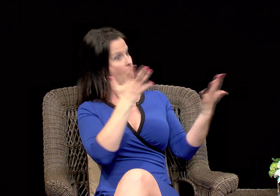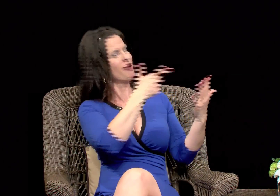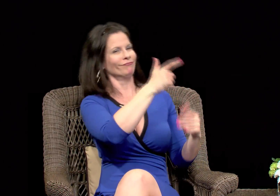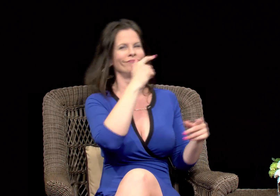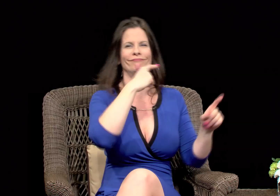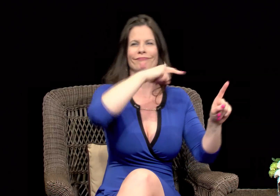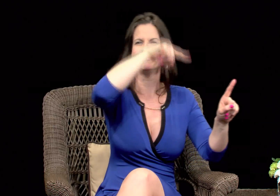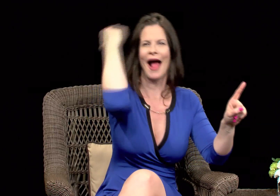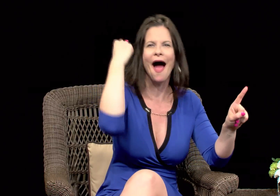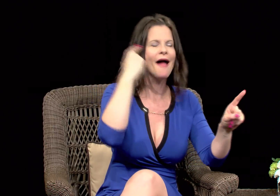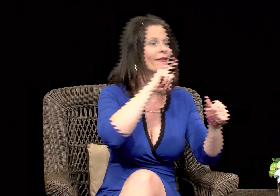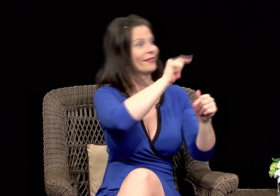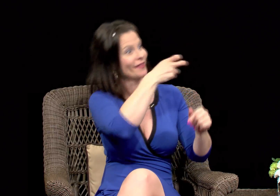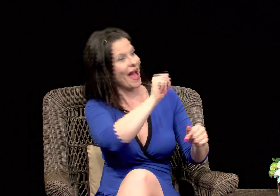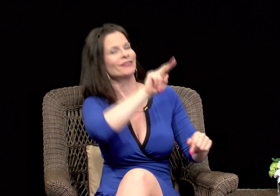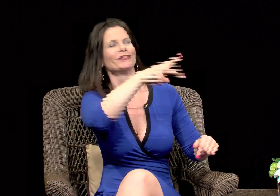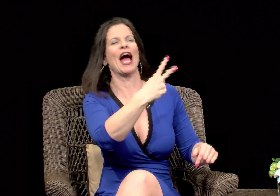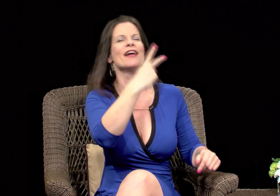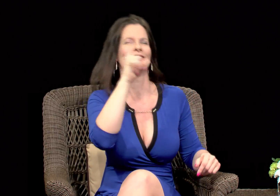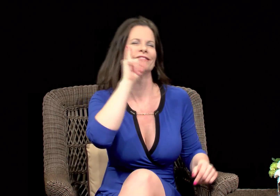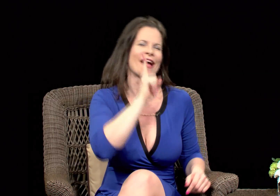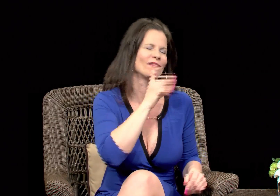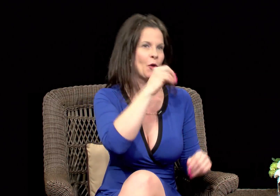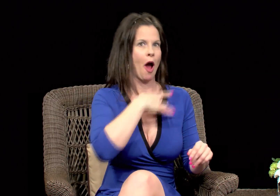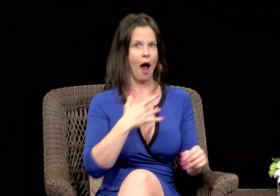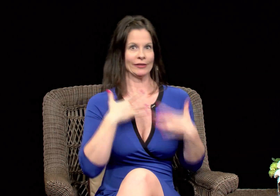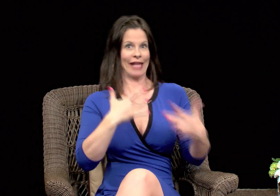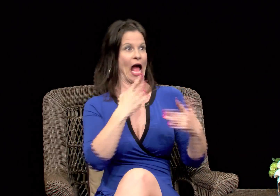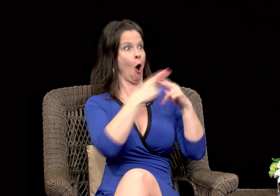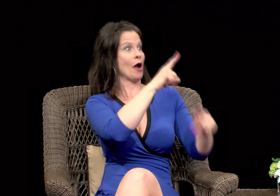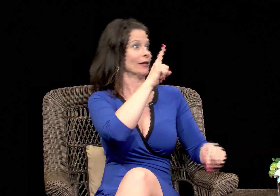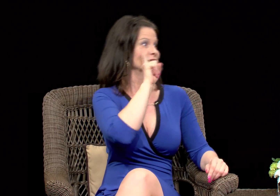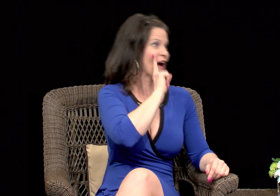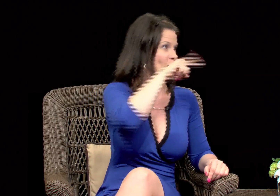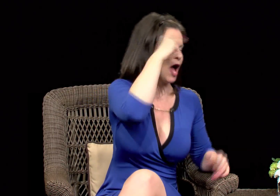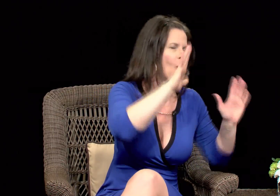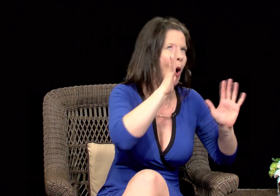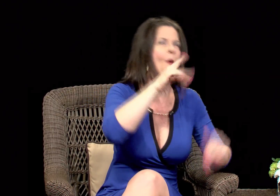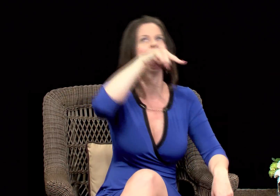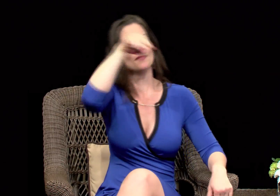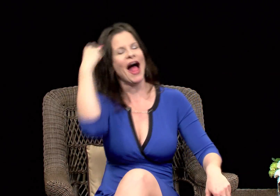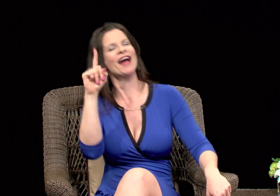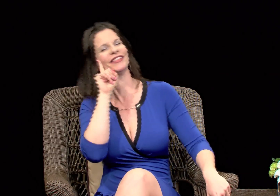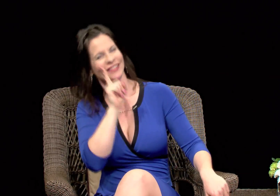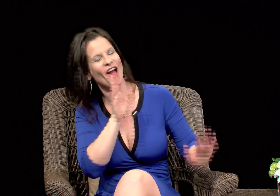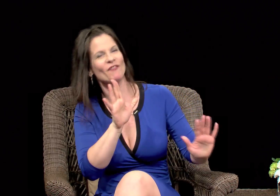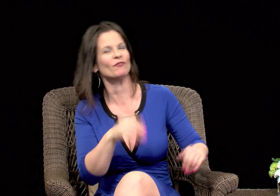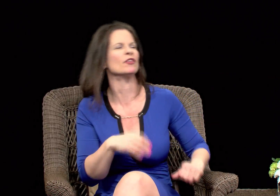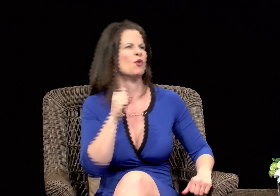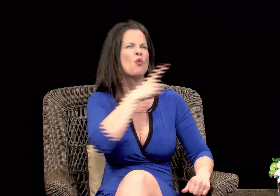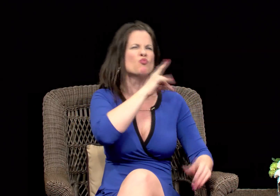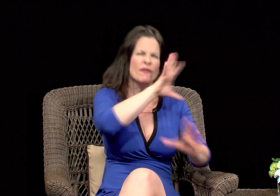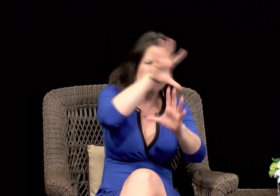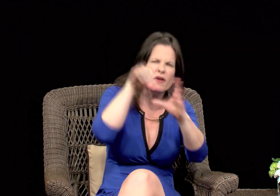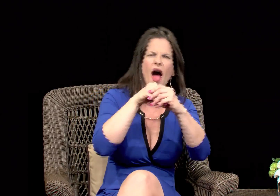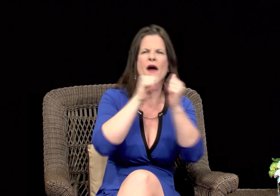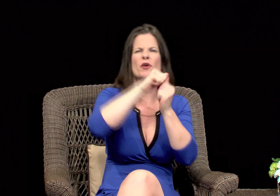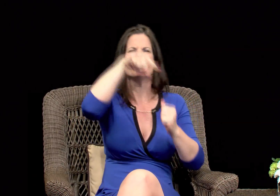She also talks about being a black deaf. She says that she's black deaf, not deaf black, because people see